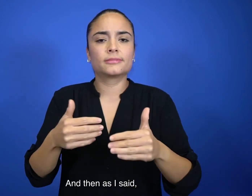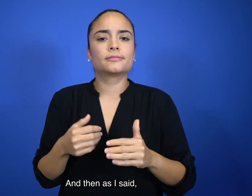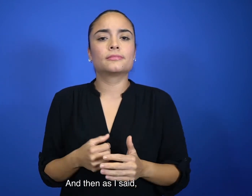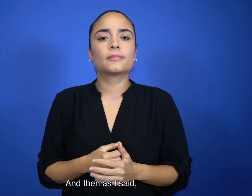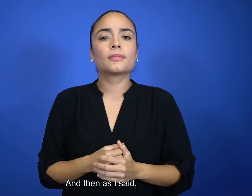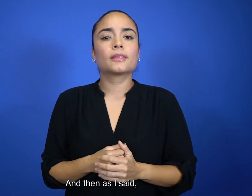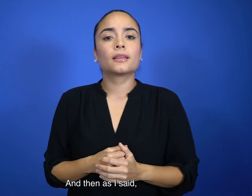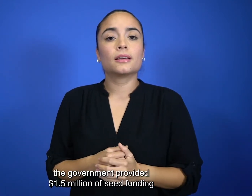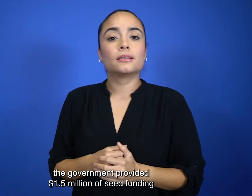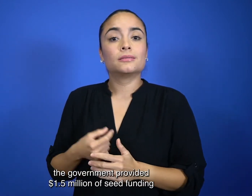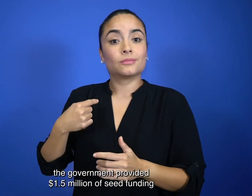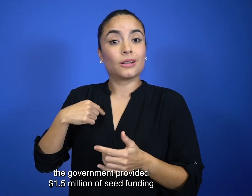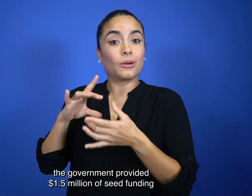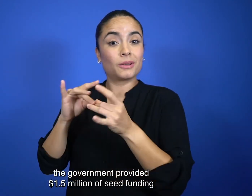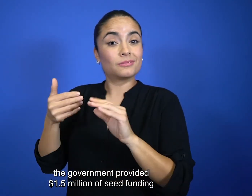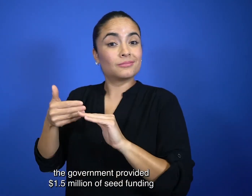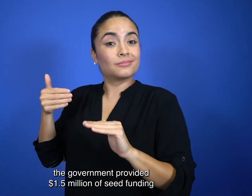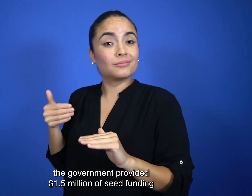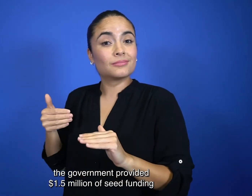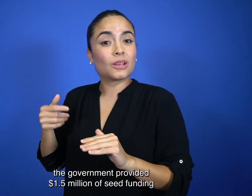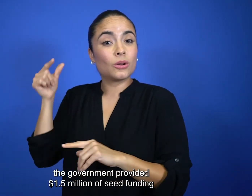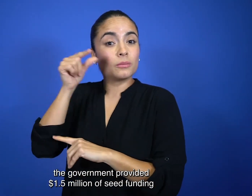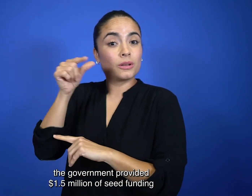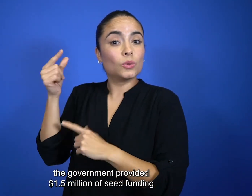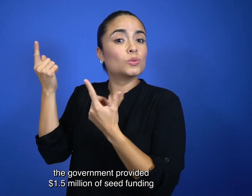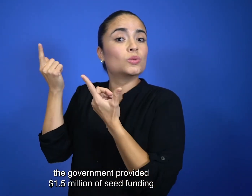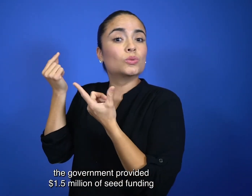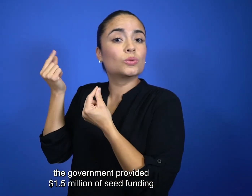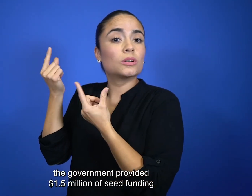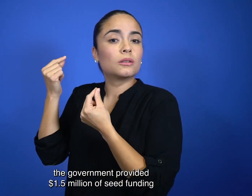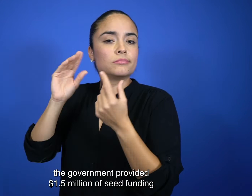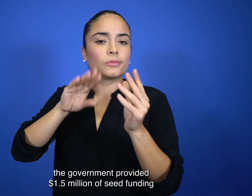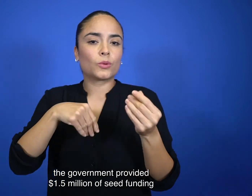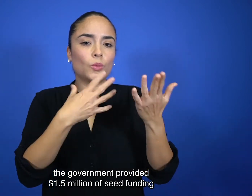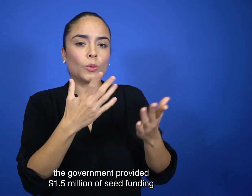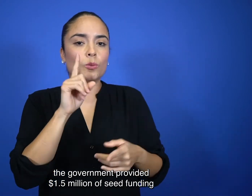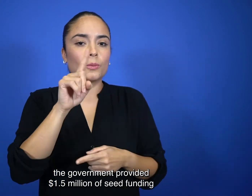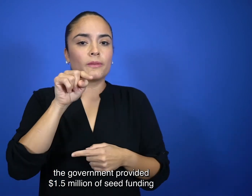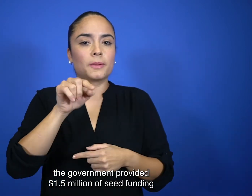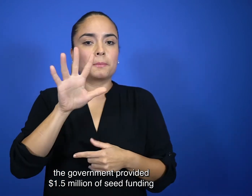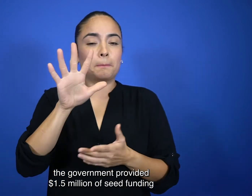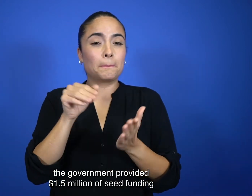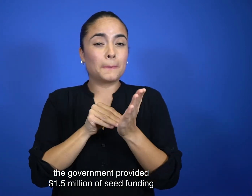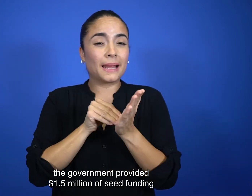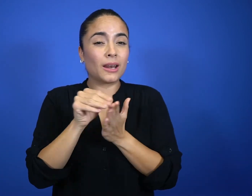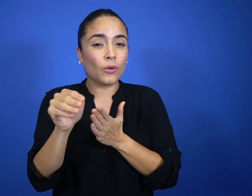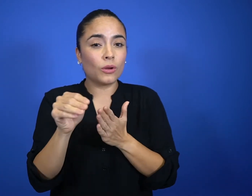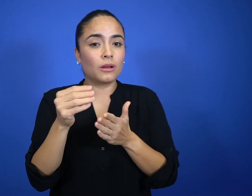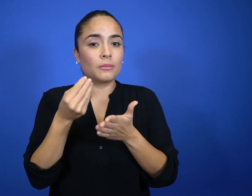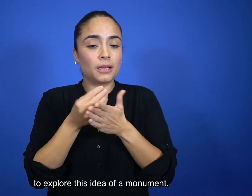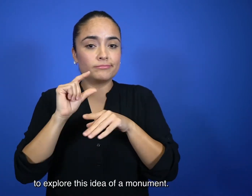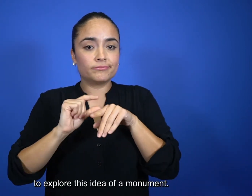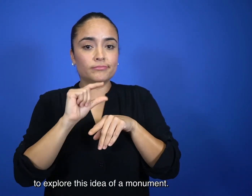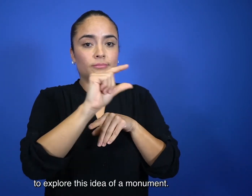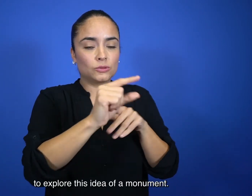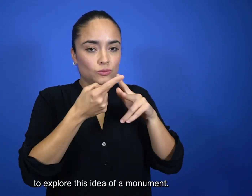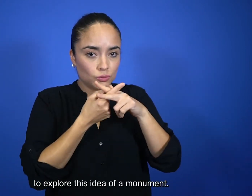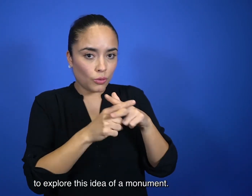said, the government provided $1.5 million of seed funding to explore this idea